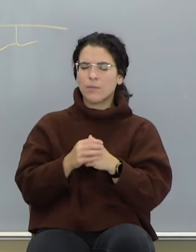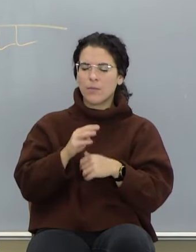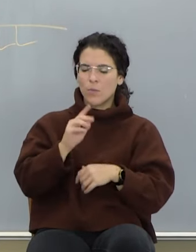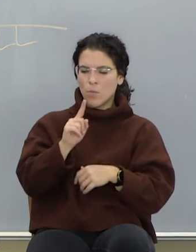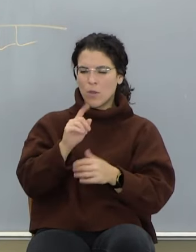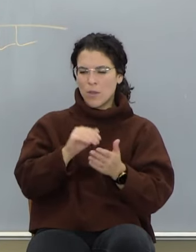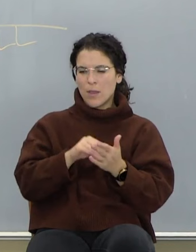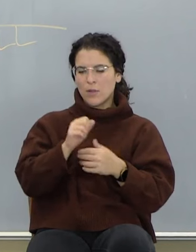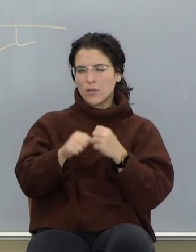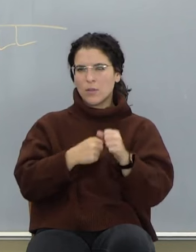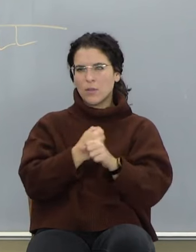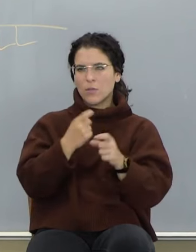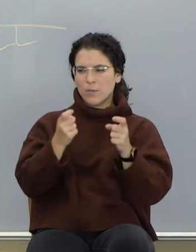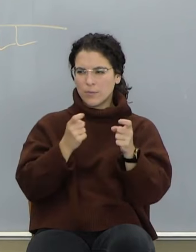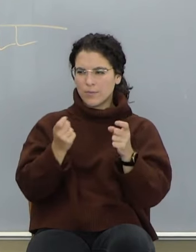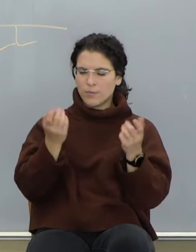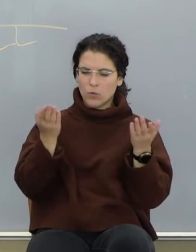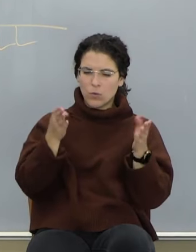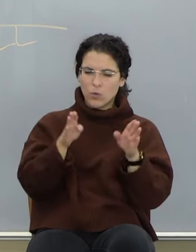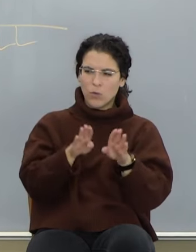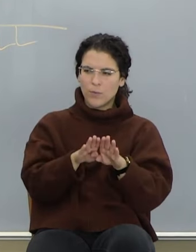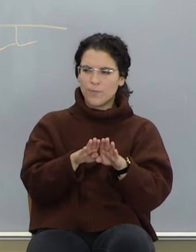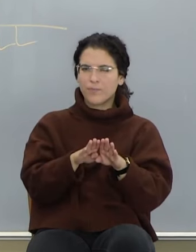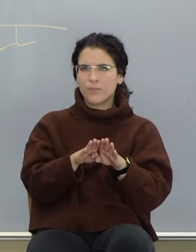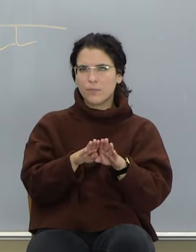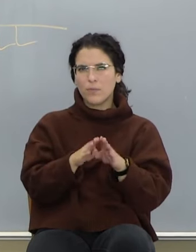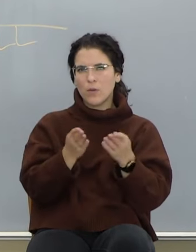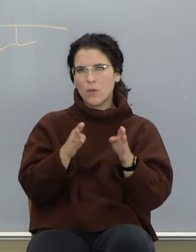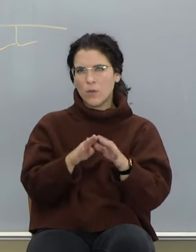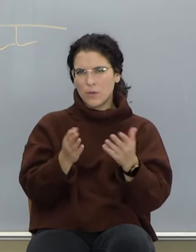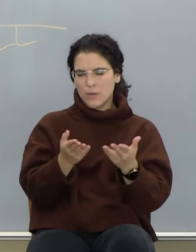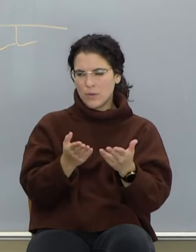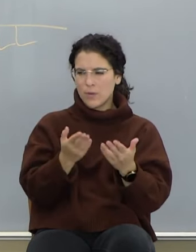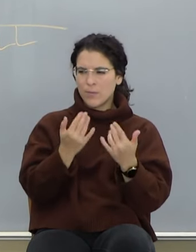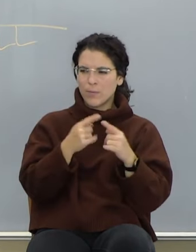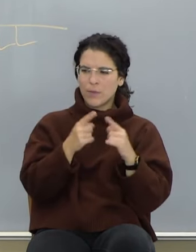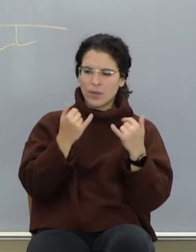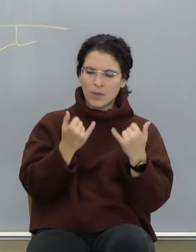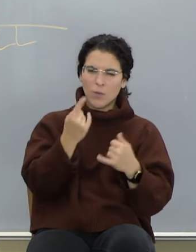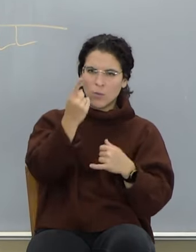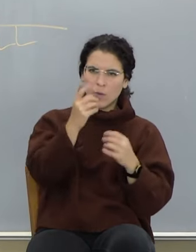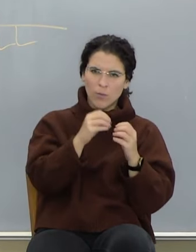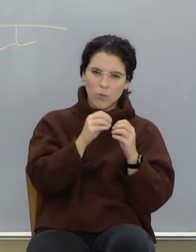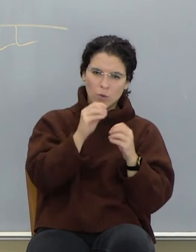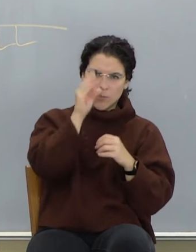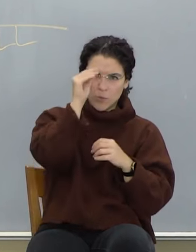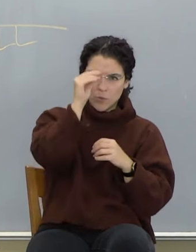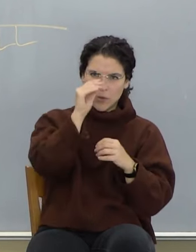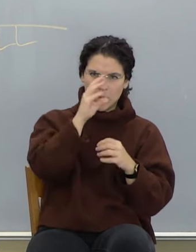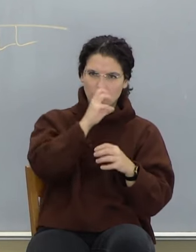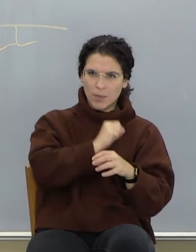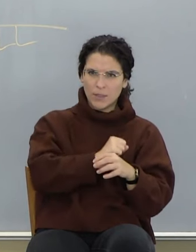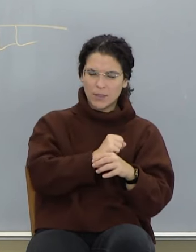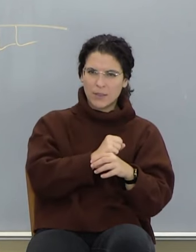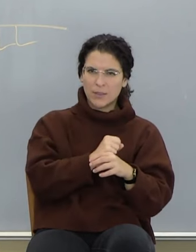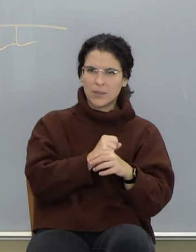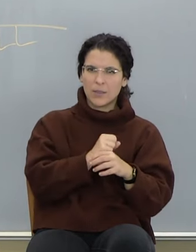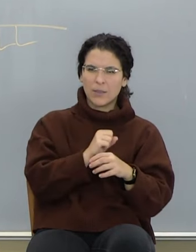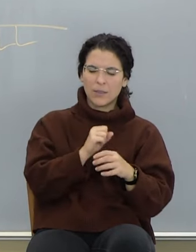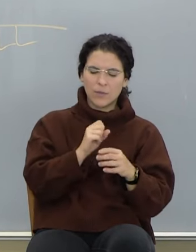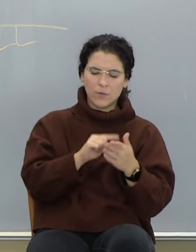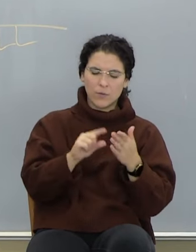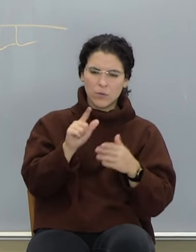millennium. Now let's close here. We will close here, but now there's one more boy missing or left.